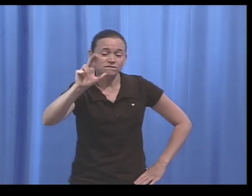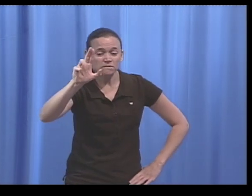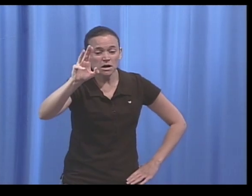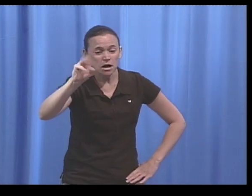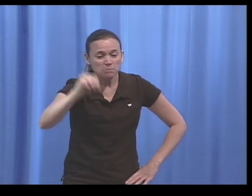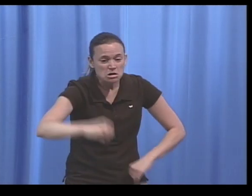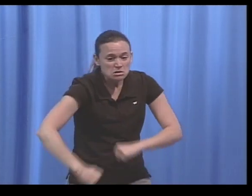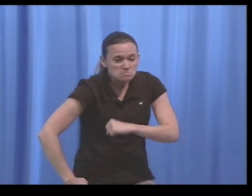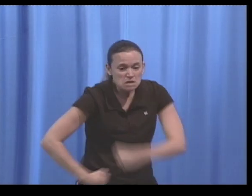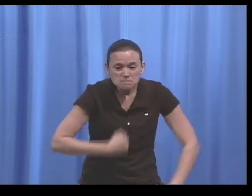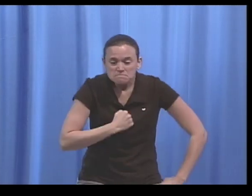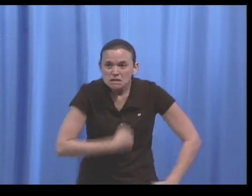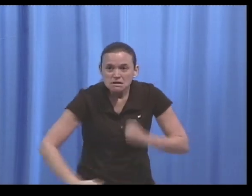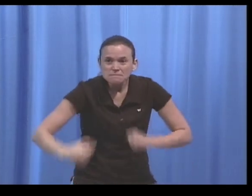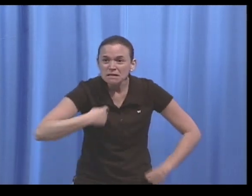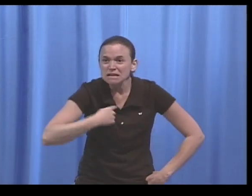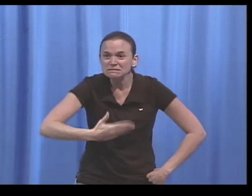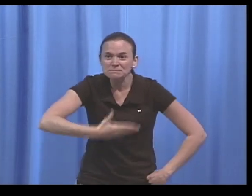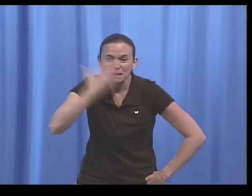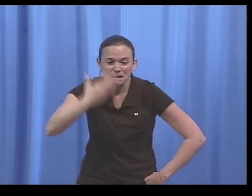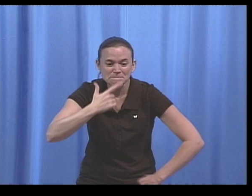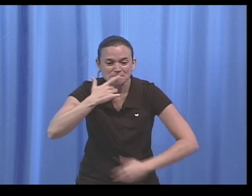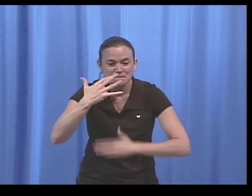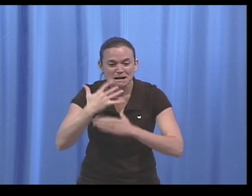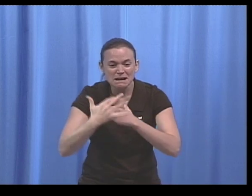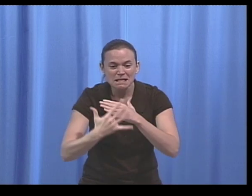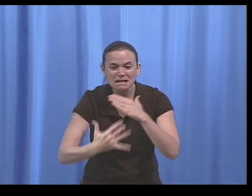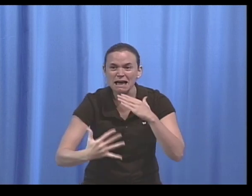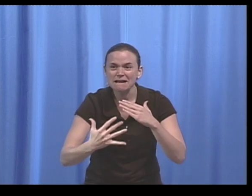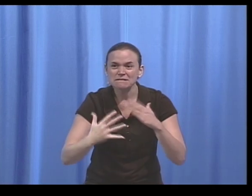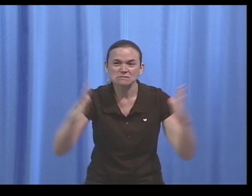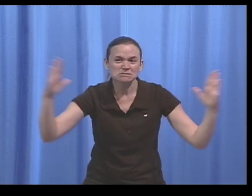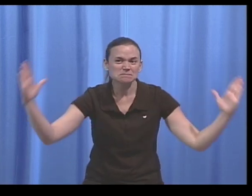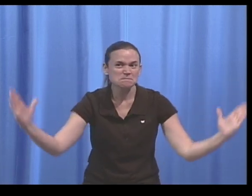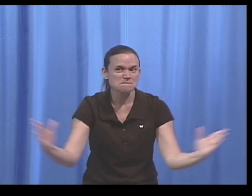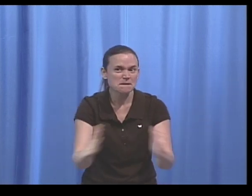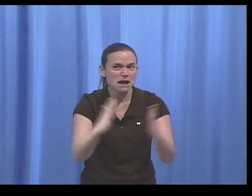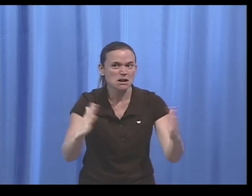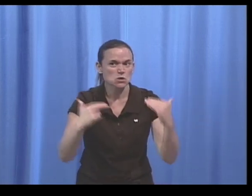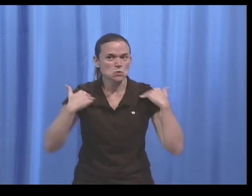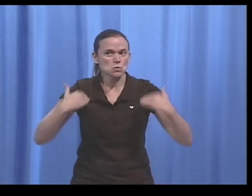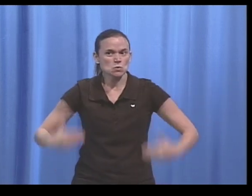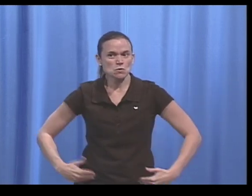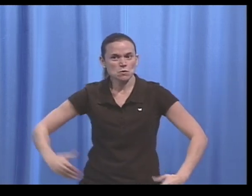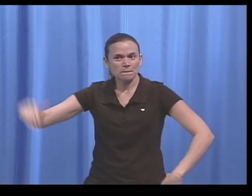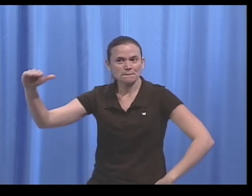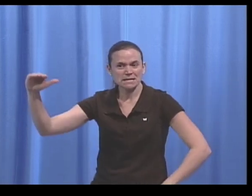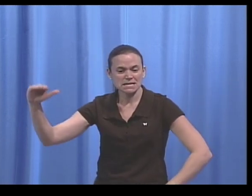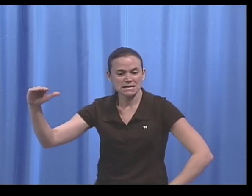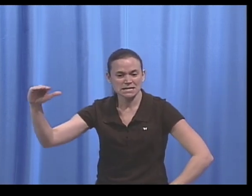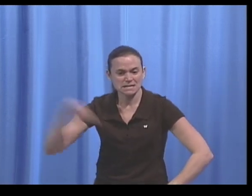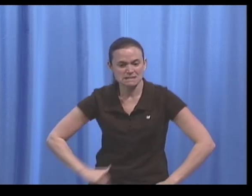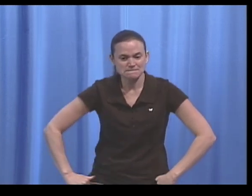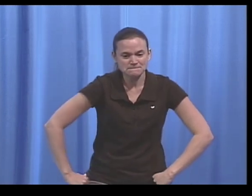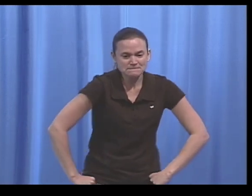fi, fo, fum. I smell the blood of a small human."